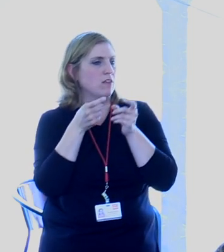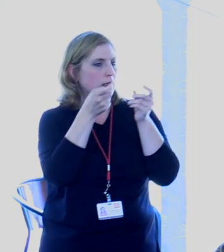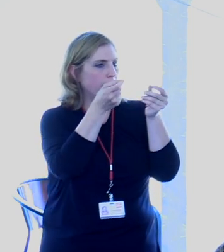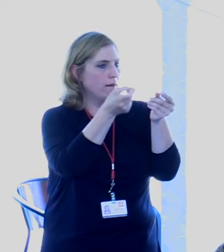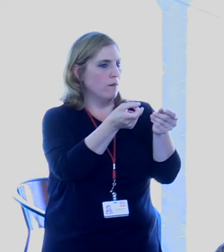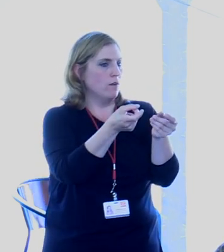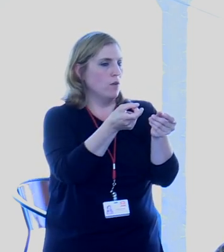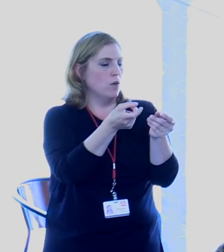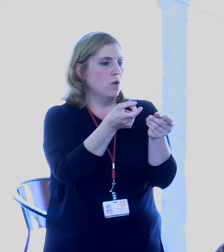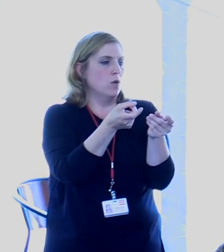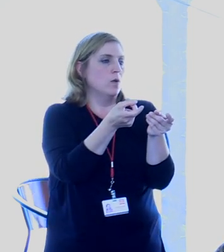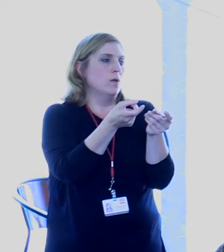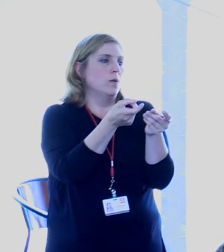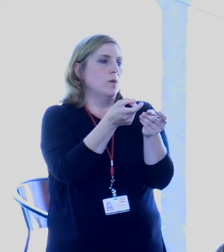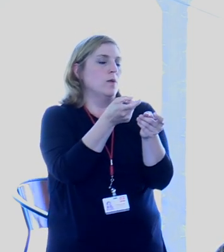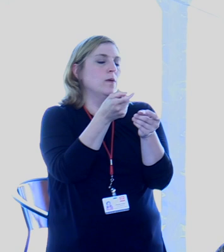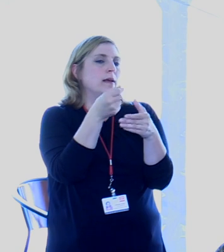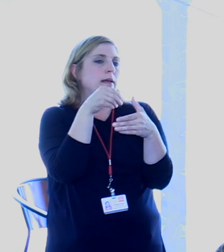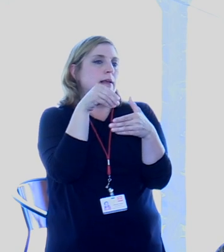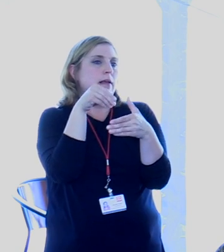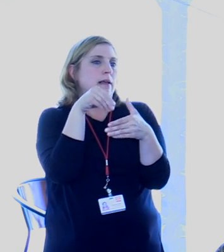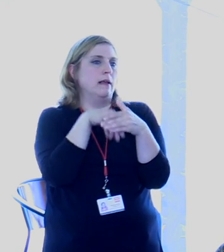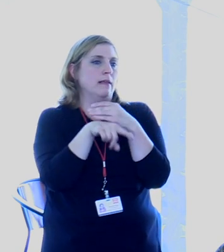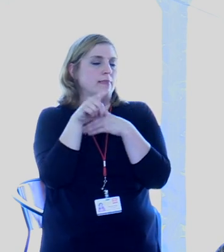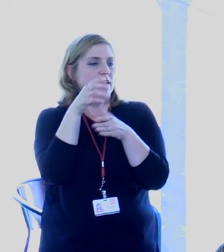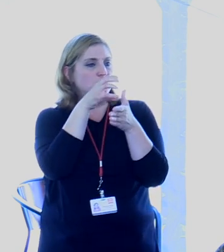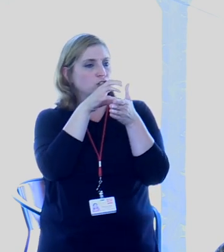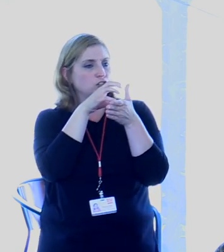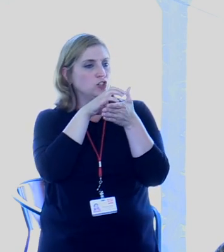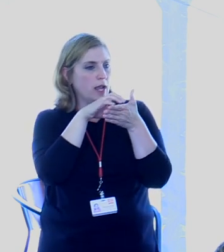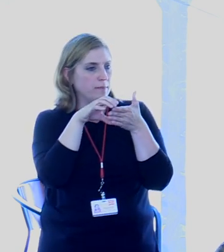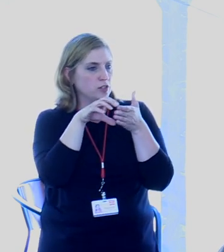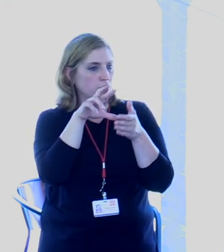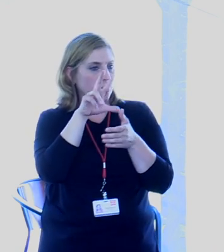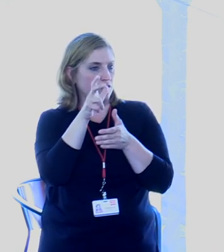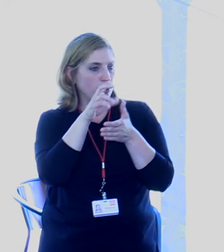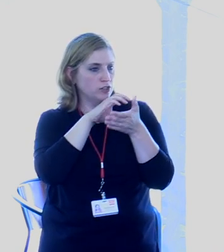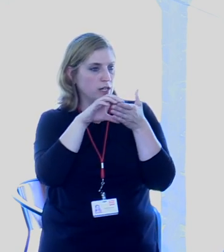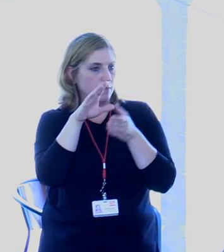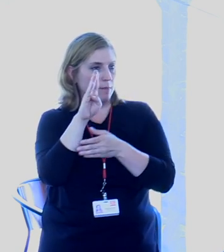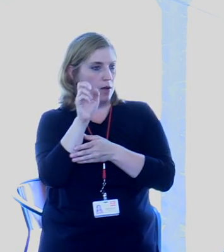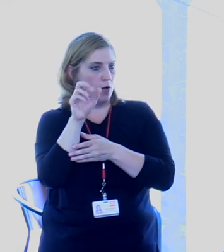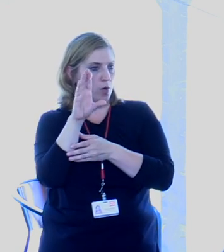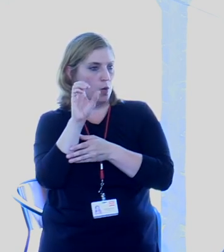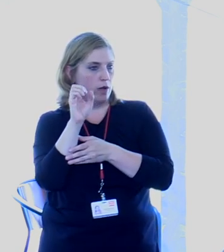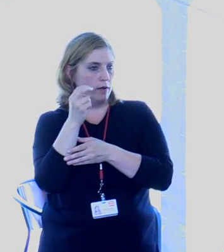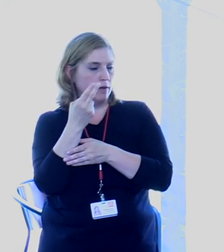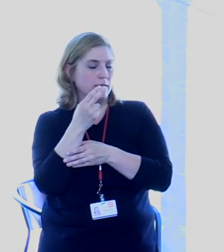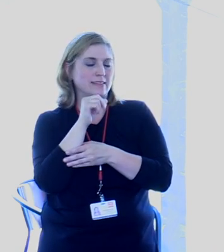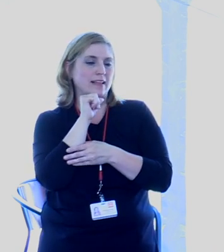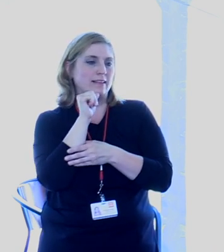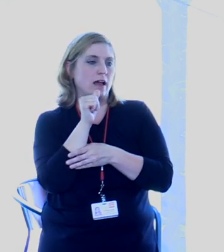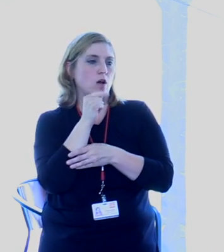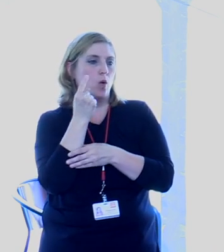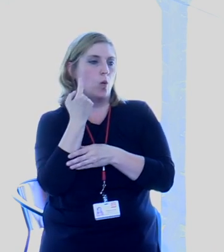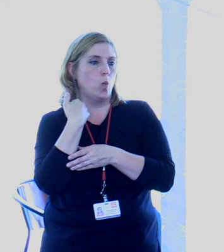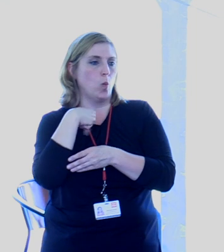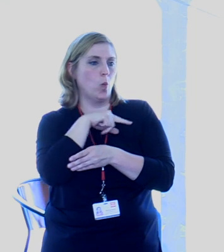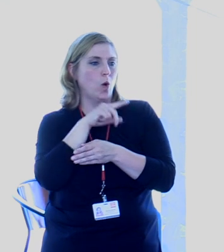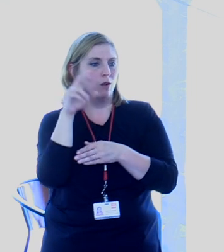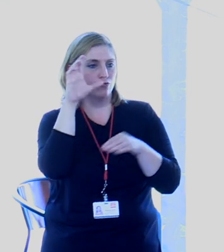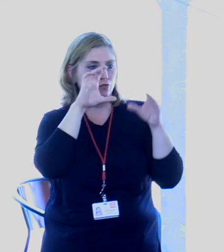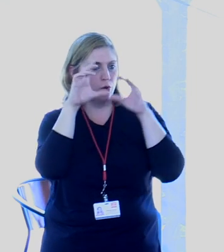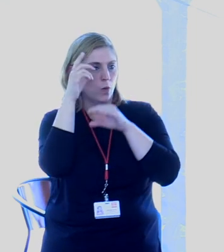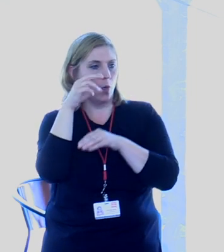given, which is to say, in this chapter, the third chapter of Baruch, it's no longer we who are searching